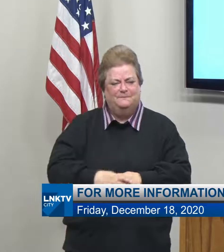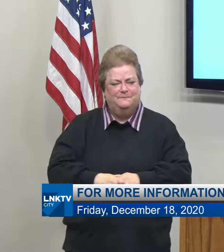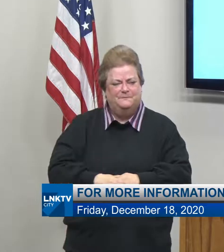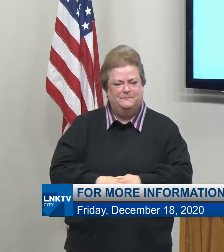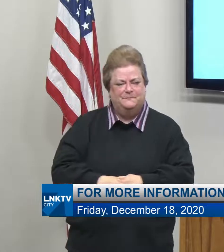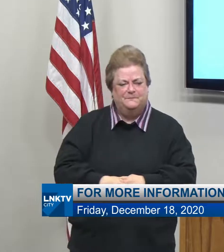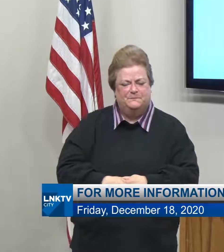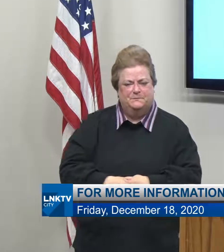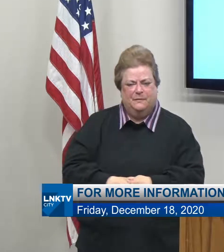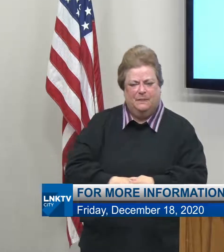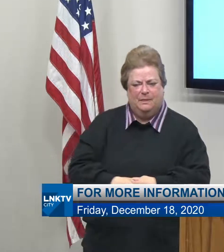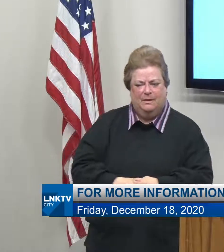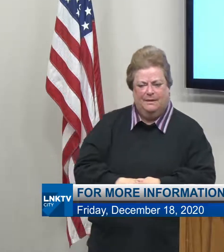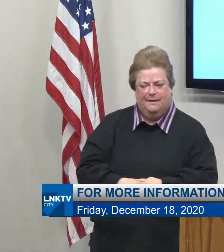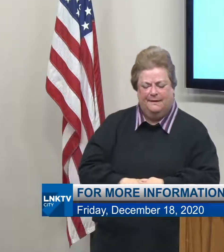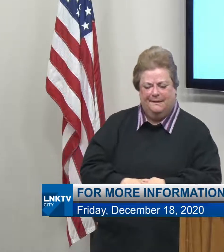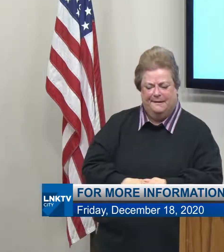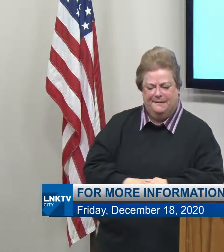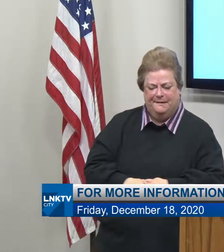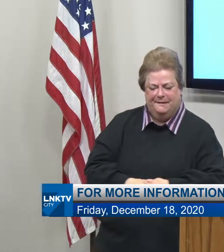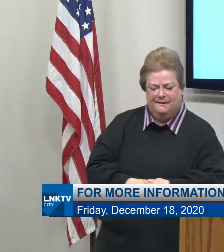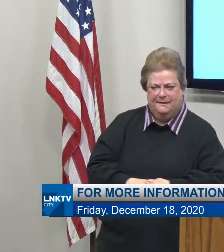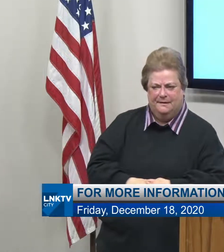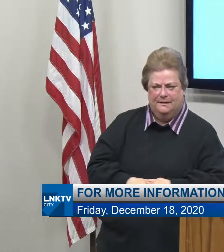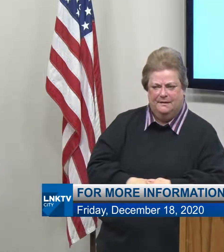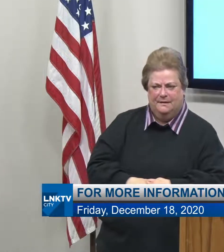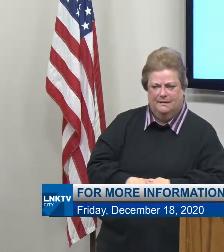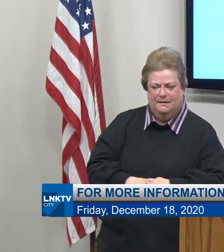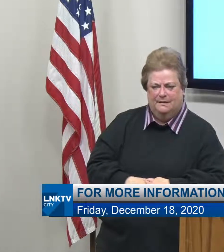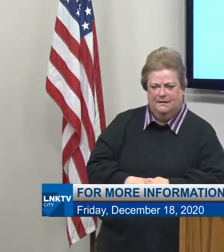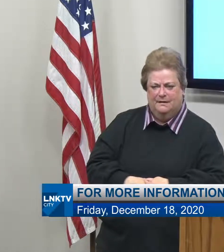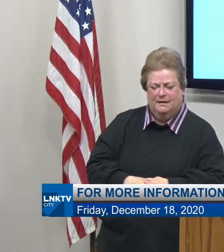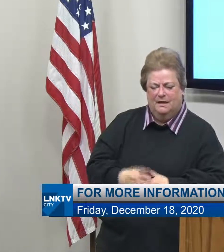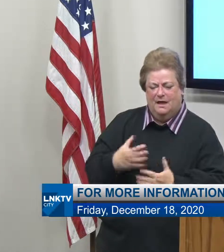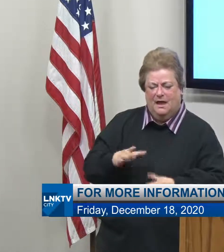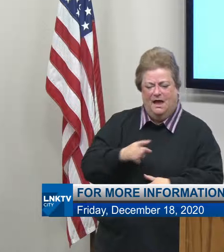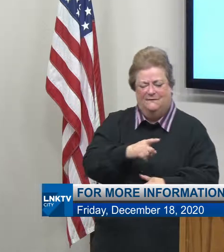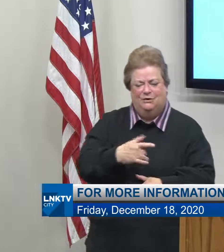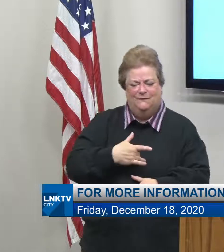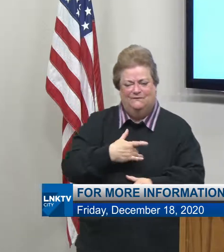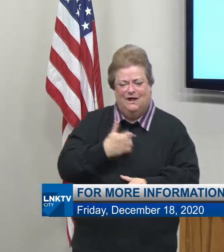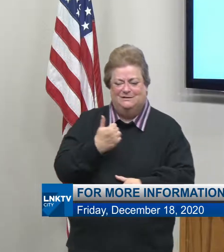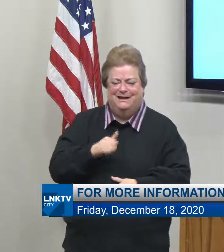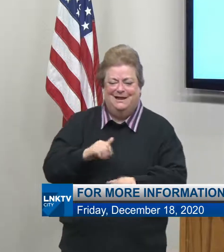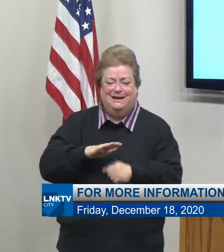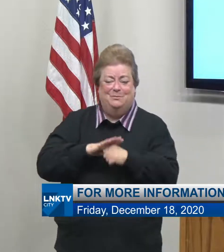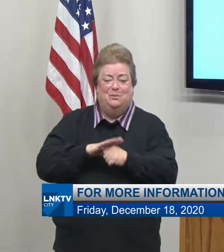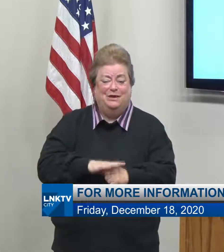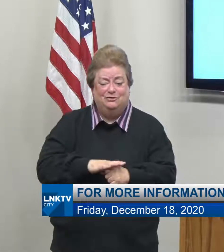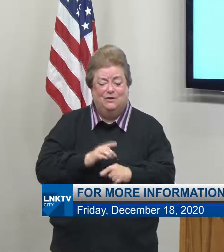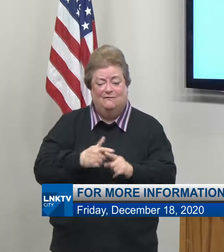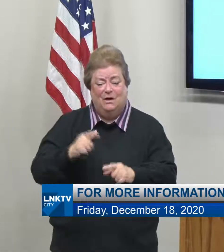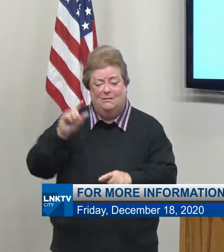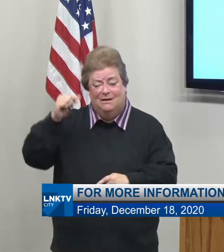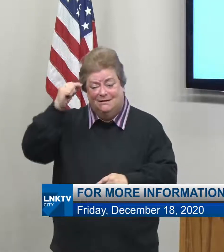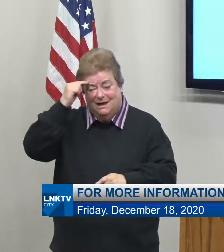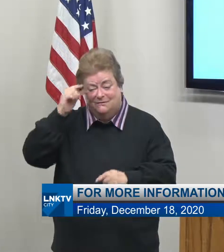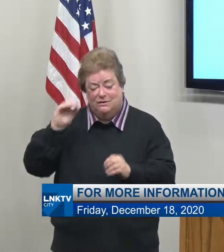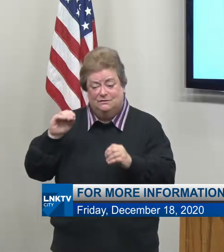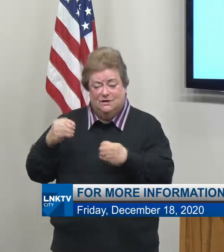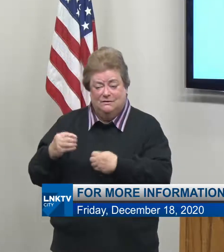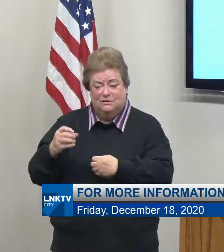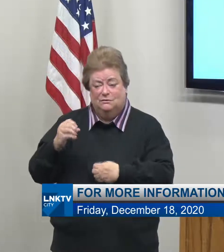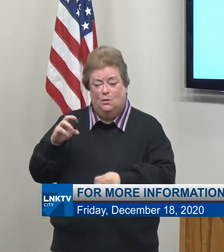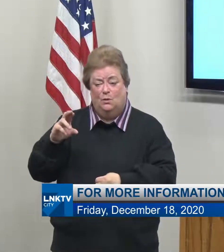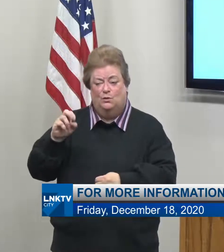Do you have you felt any pressure, I guess, from either the governor's office or from the recall effort